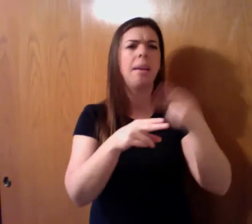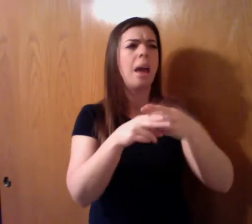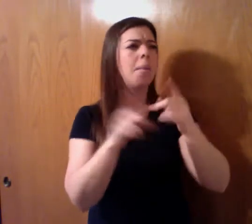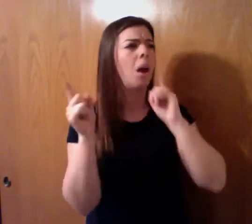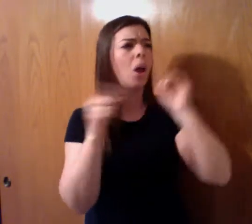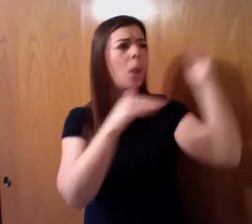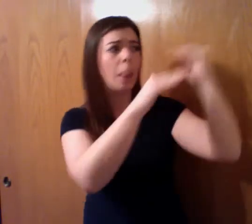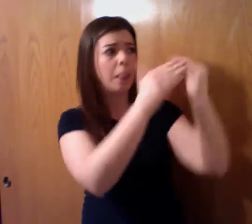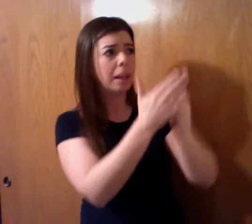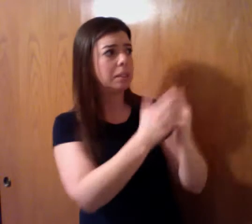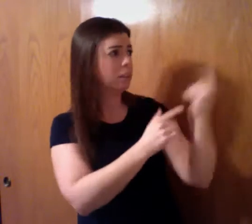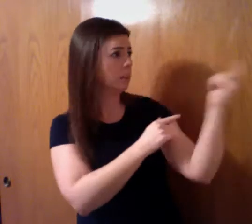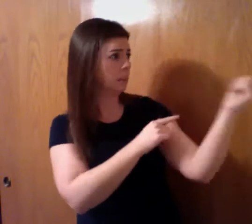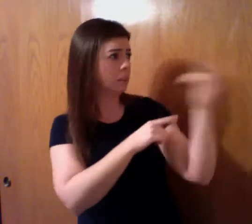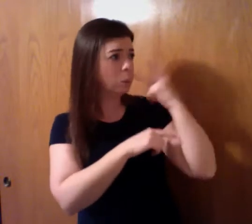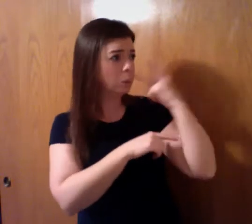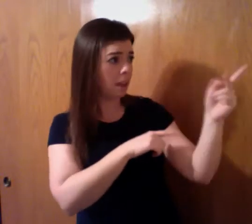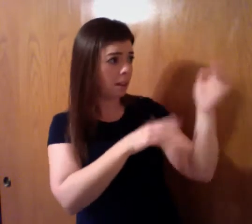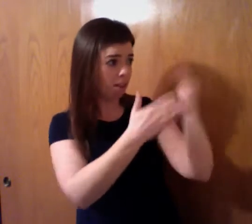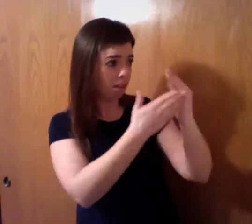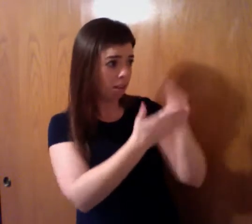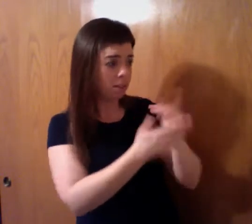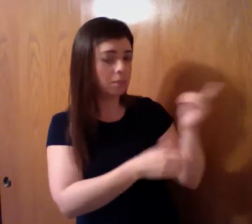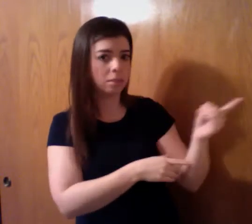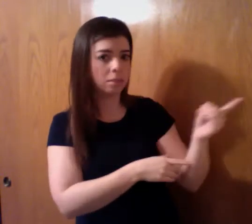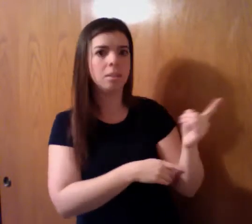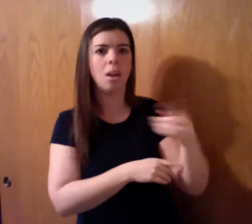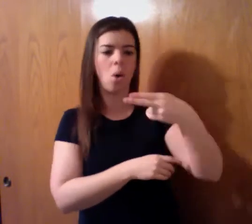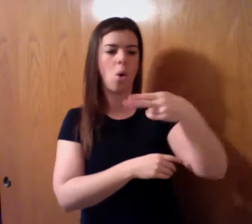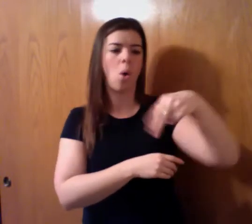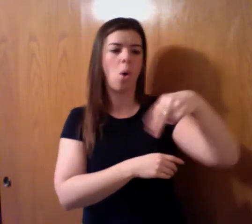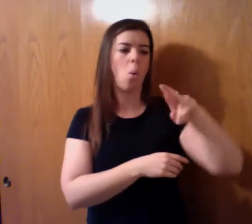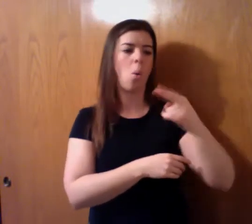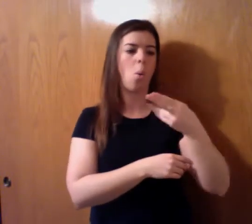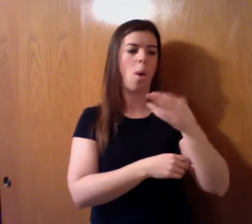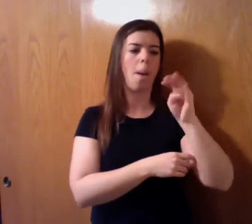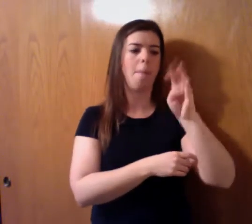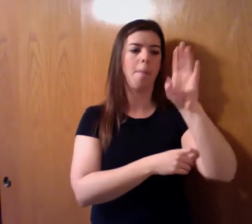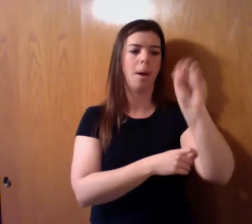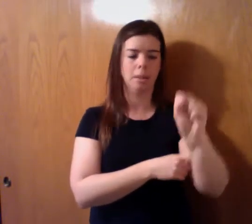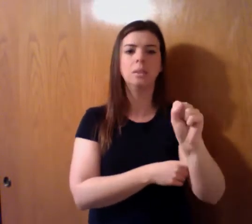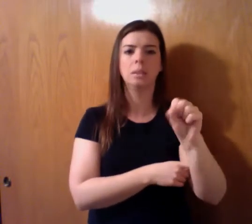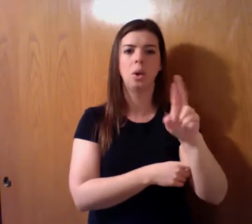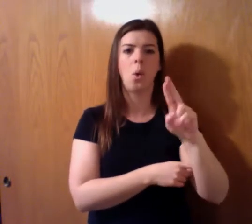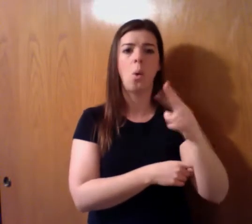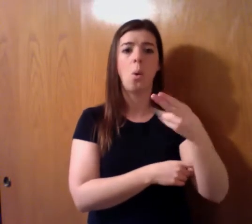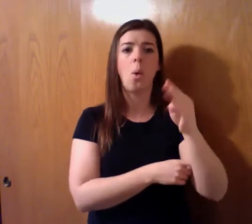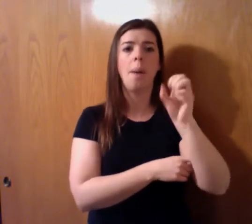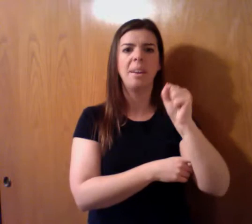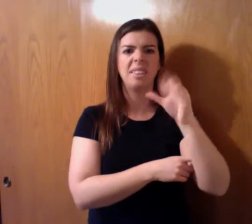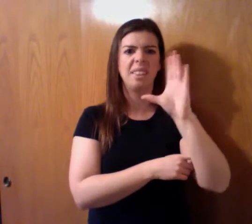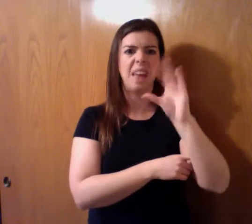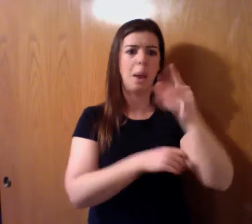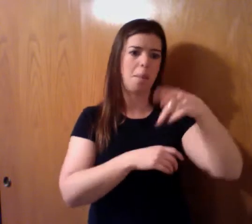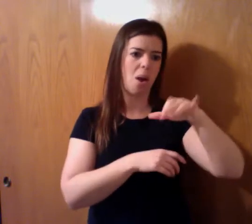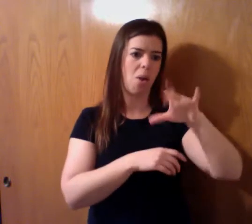that name? What is it, Todd? A rhombus, right. A rhombus is a squished parallelogram. Kind of